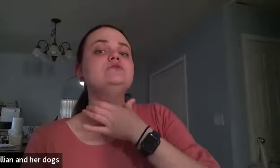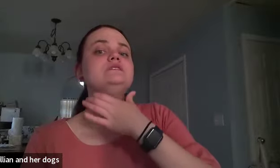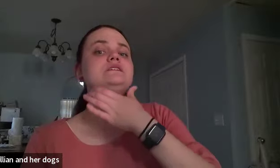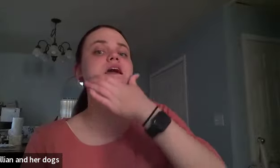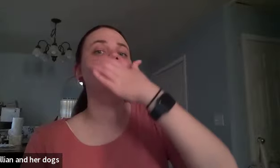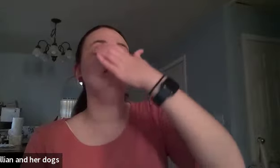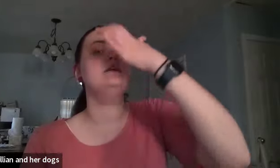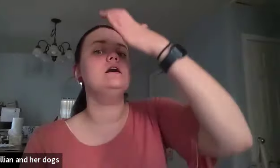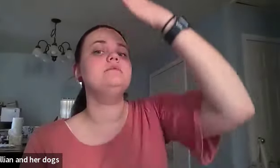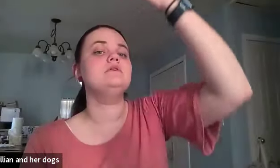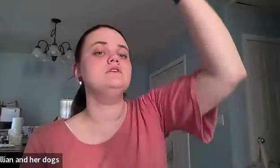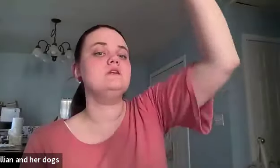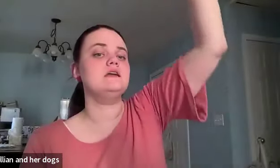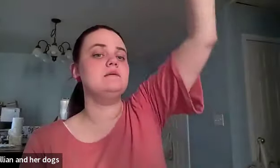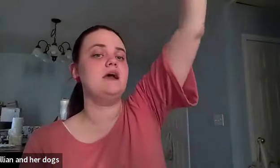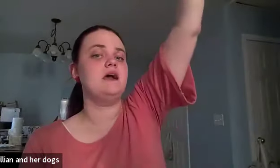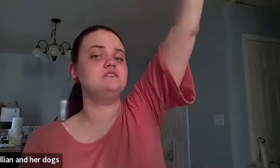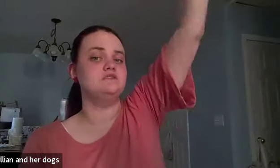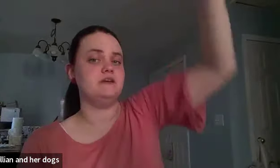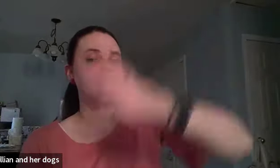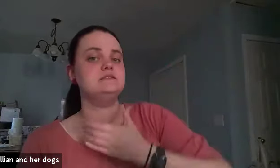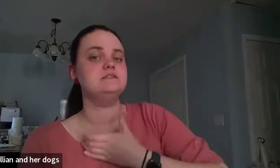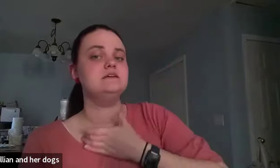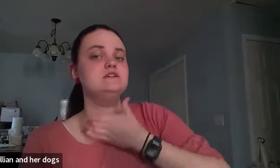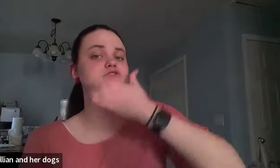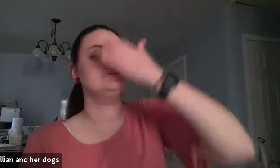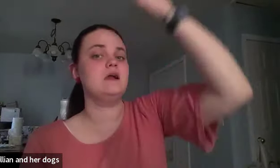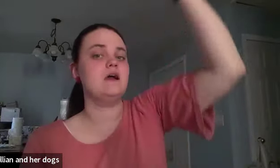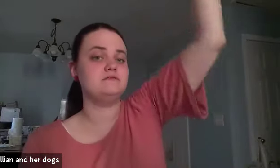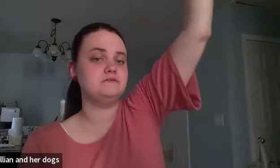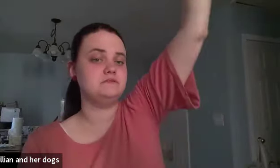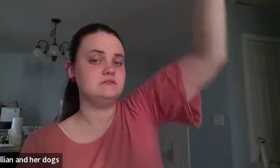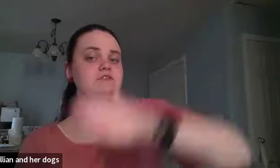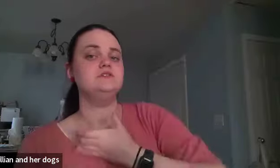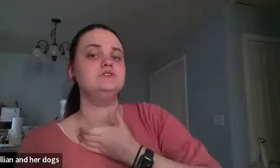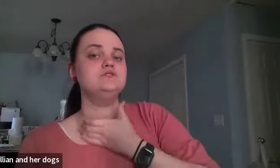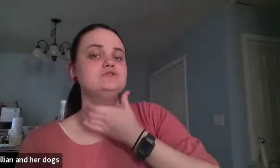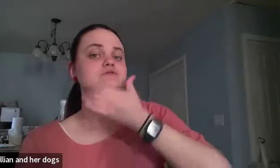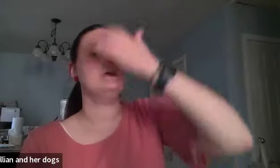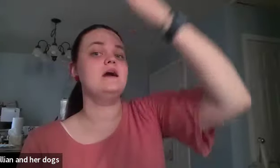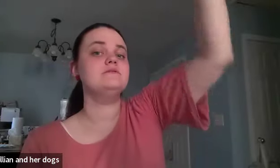to slide it up your neck and past your face. Giraffe. Giraffe.